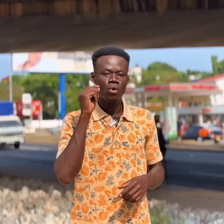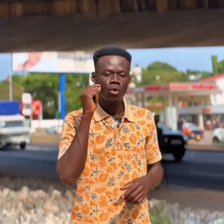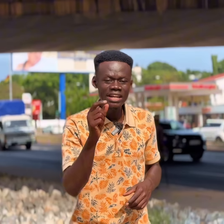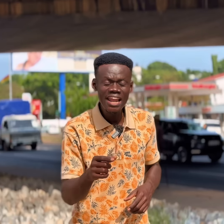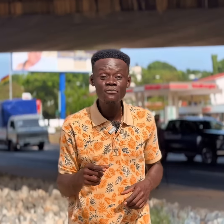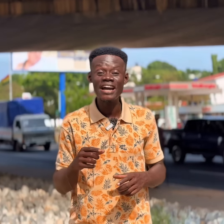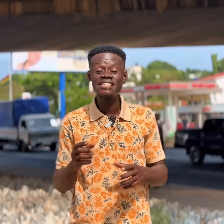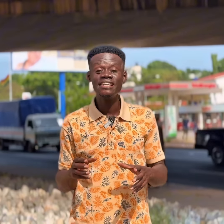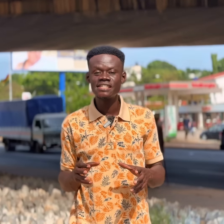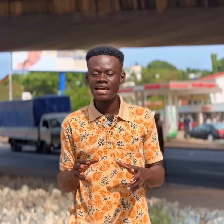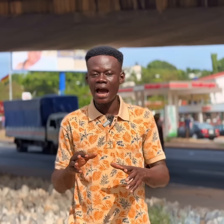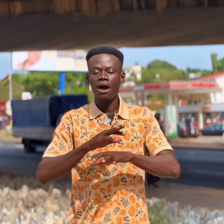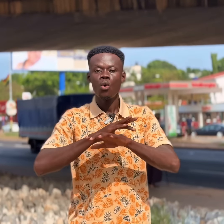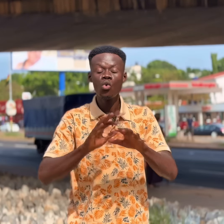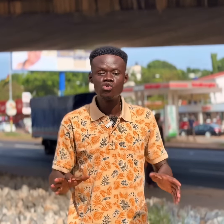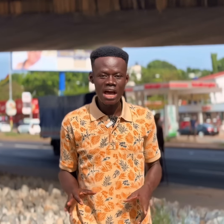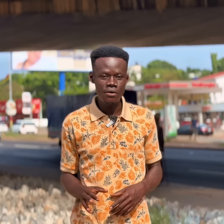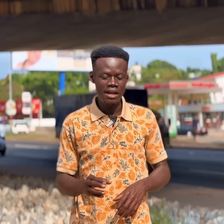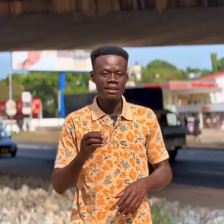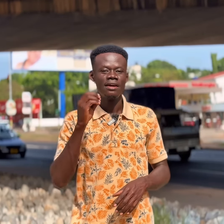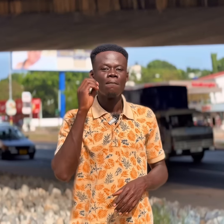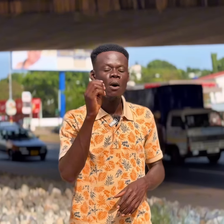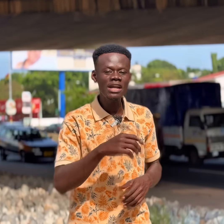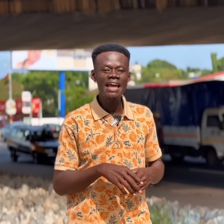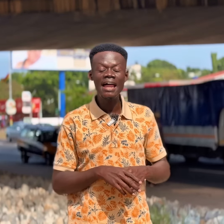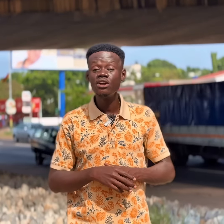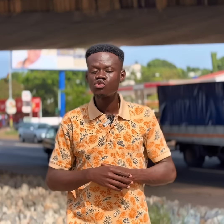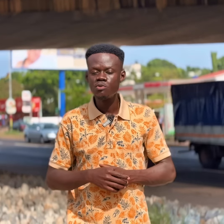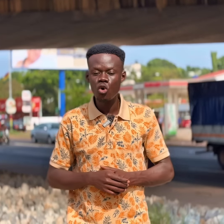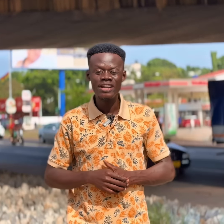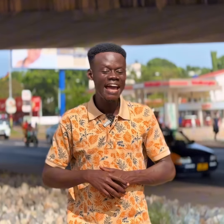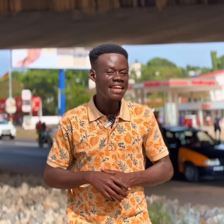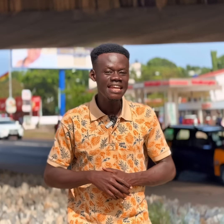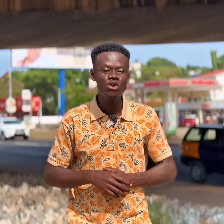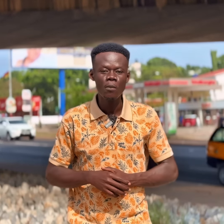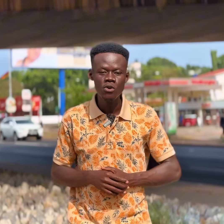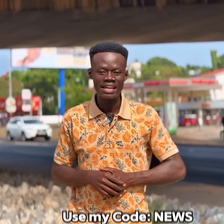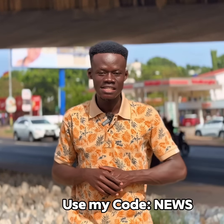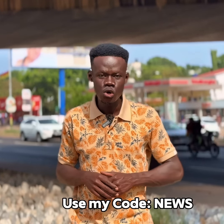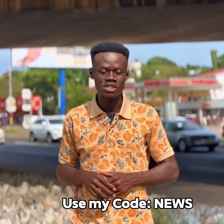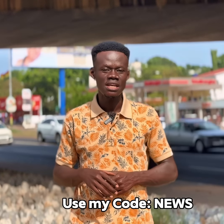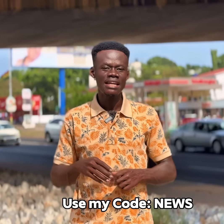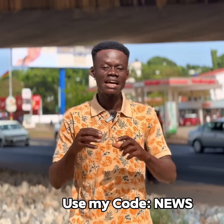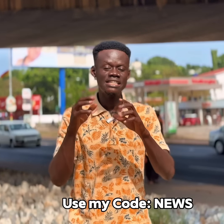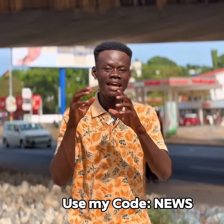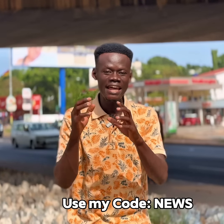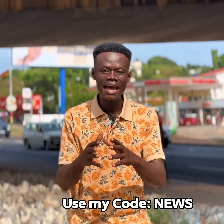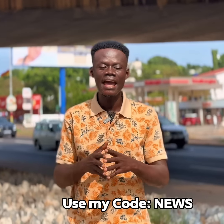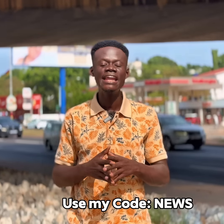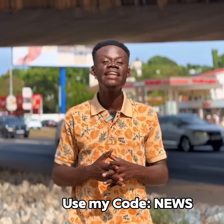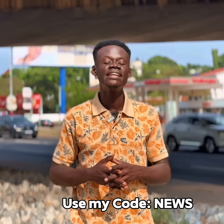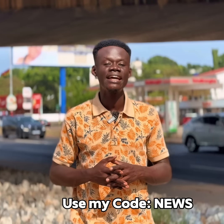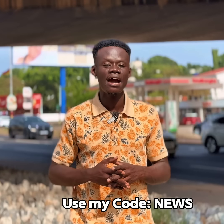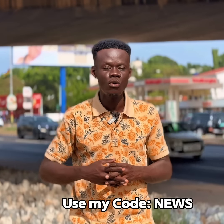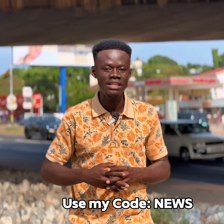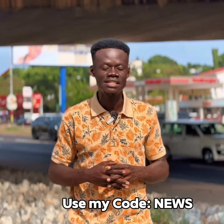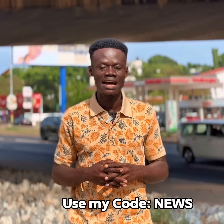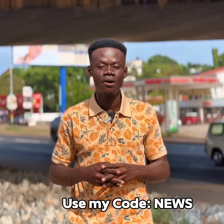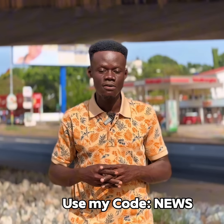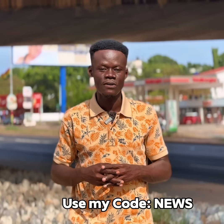France. What the LemFi send this car? Untu ahwe. Bomodian they use me code NEWS News. Na say any day they